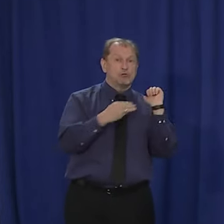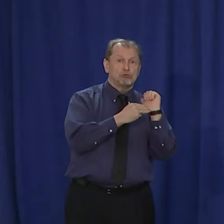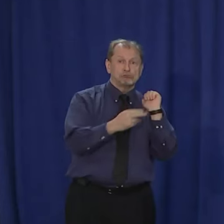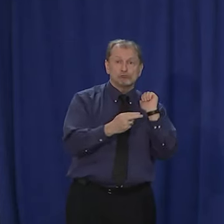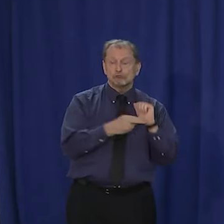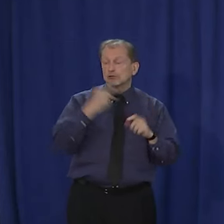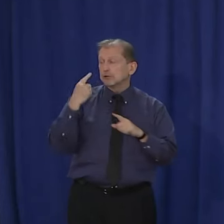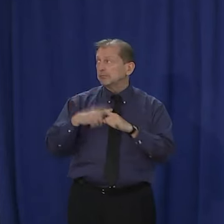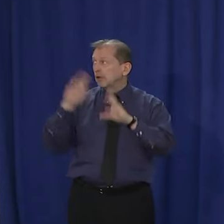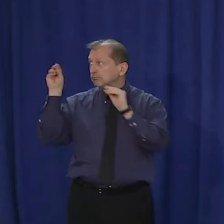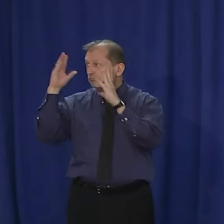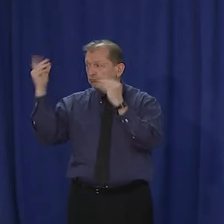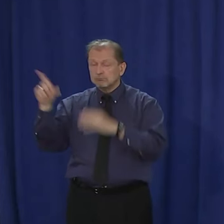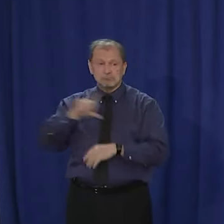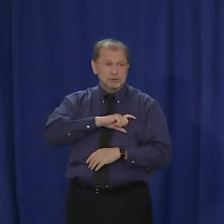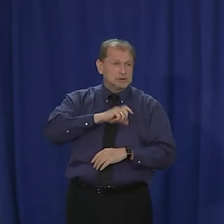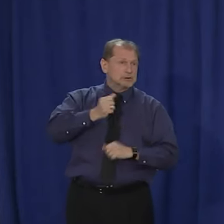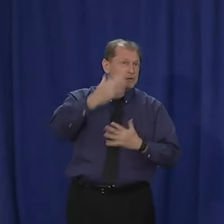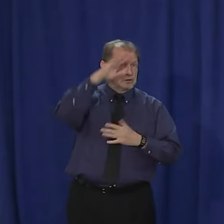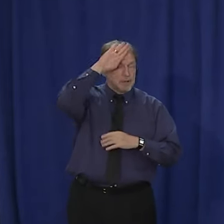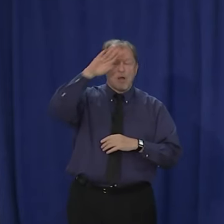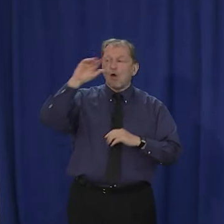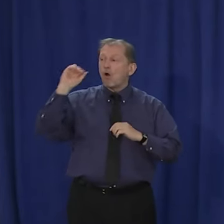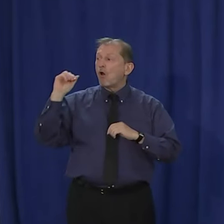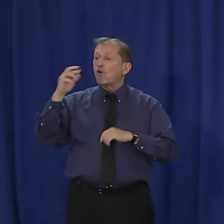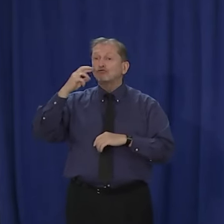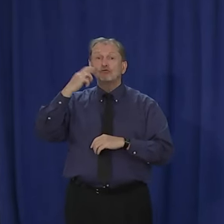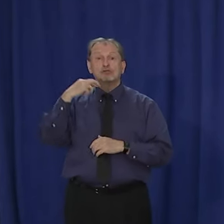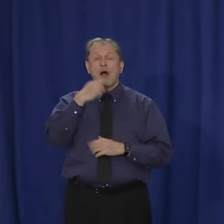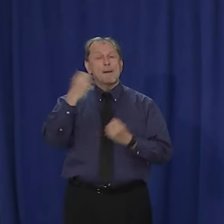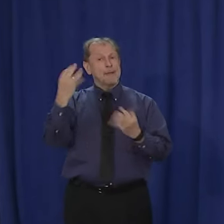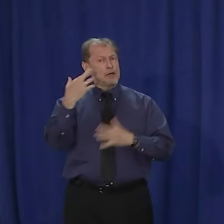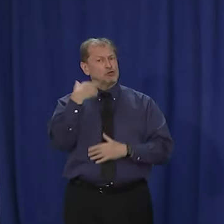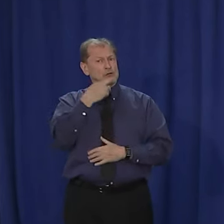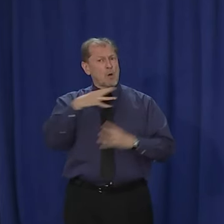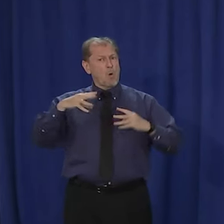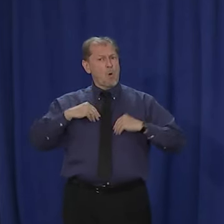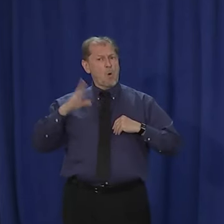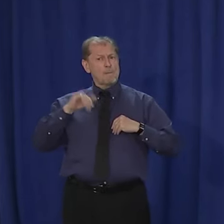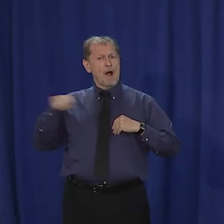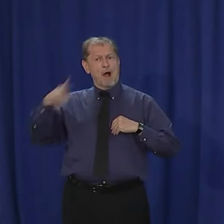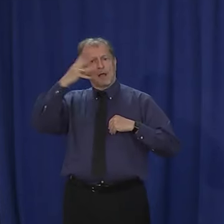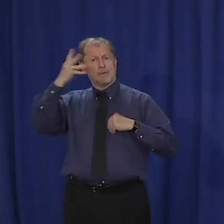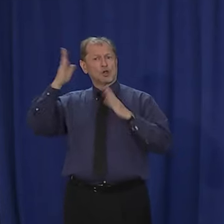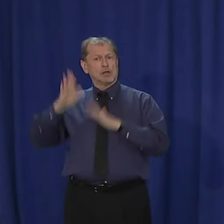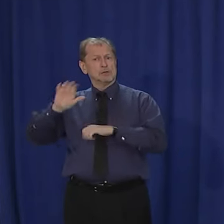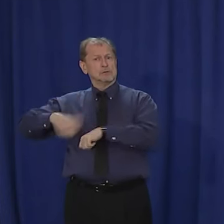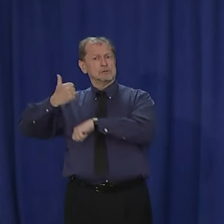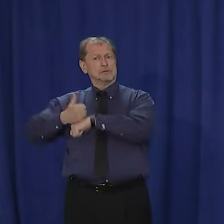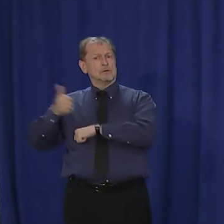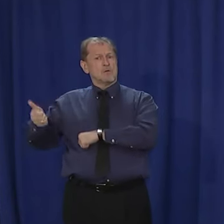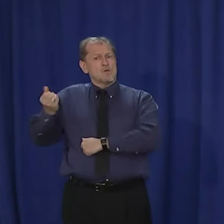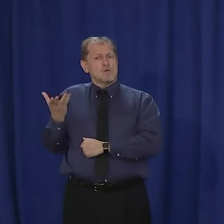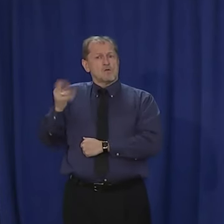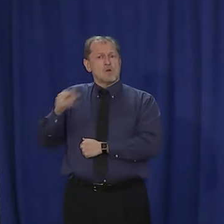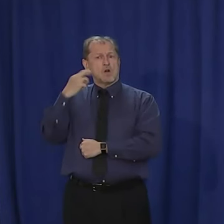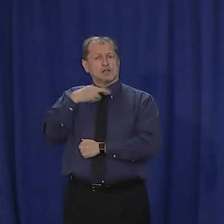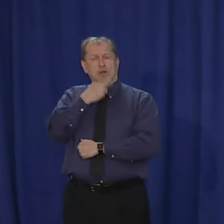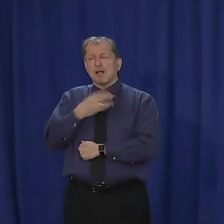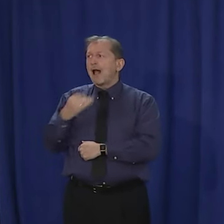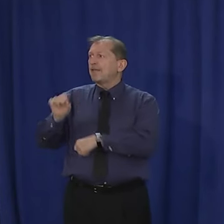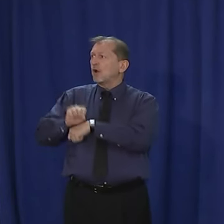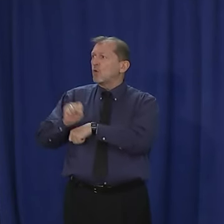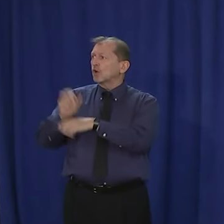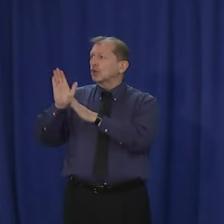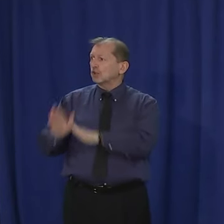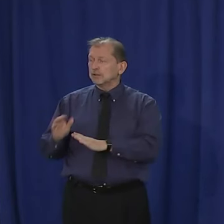first responders, to our restaurants, many of them immigrant-owned, and immigrant employees who are still donating food despite